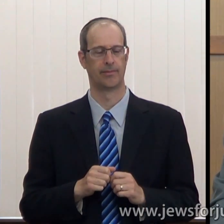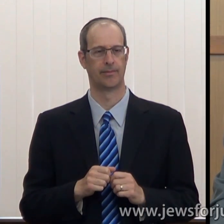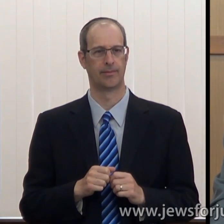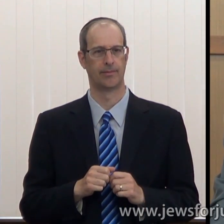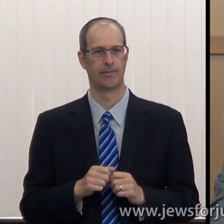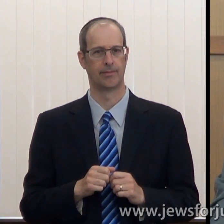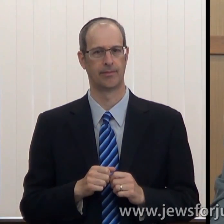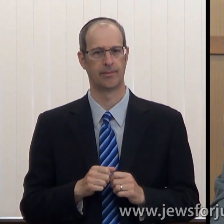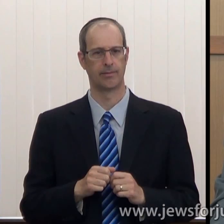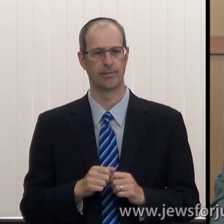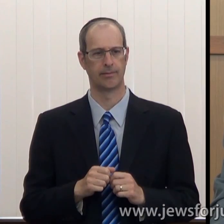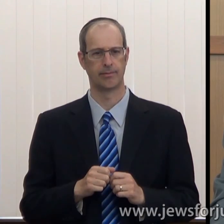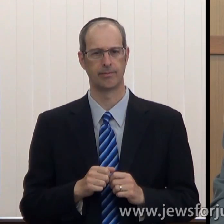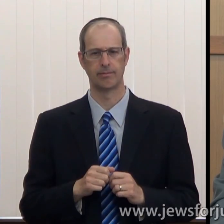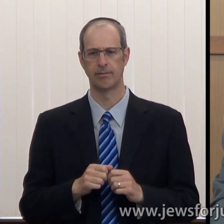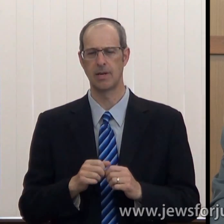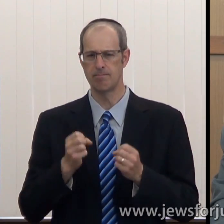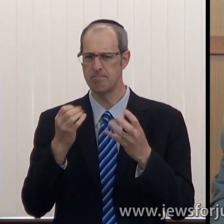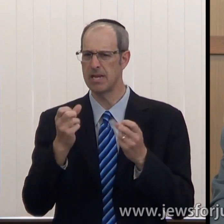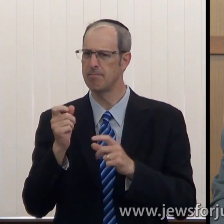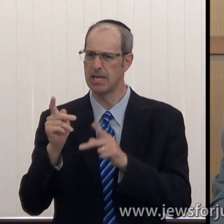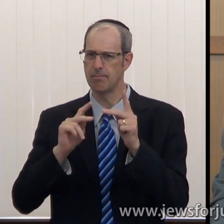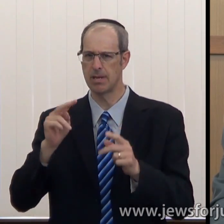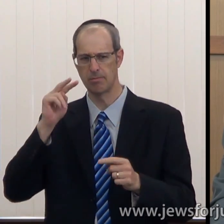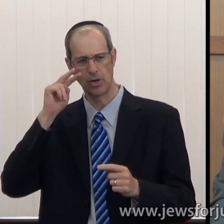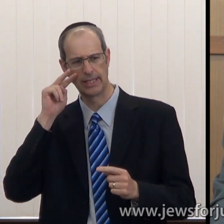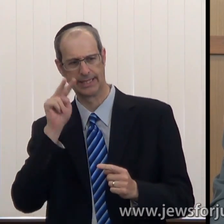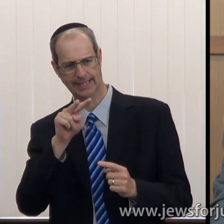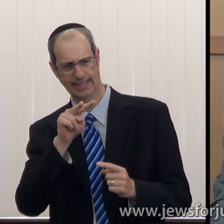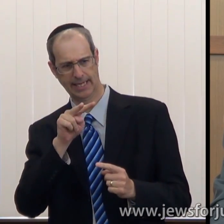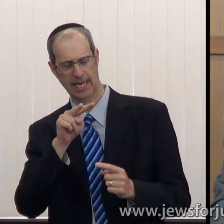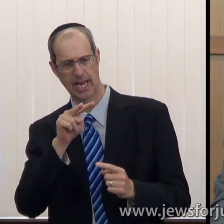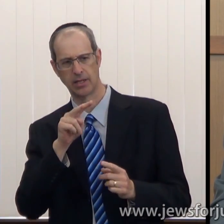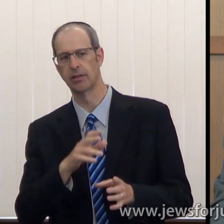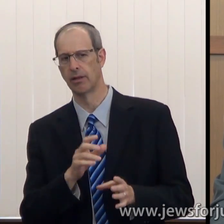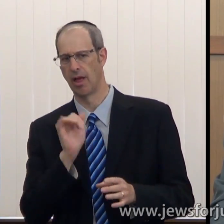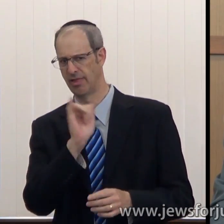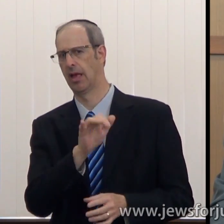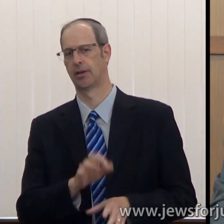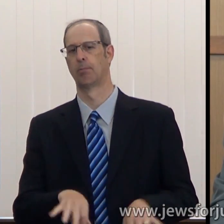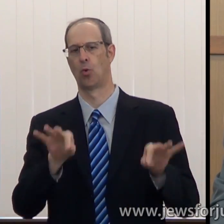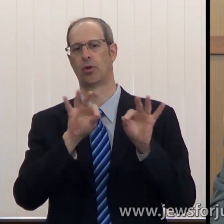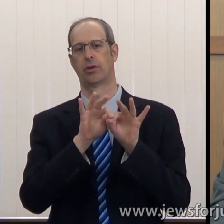are seen by many, many people as very important.